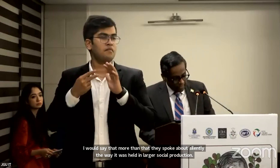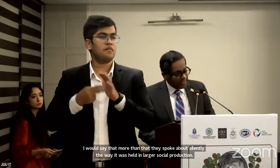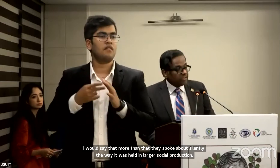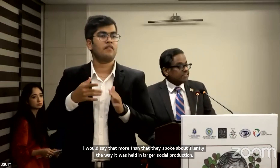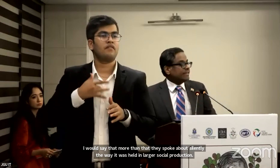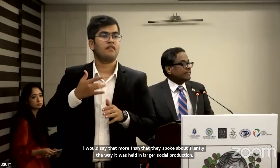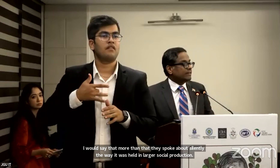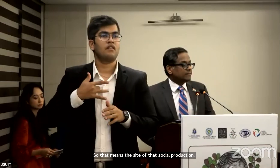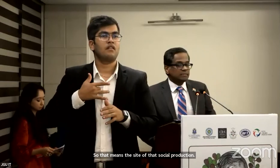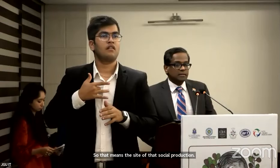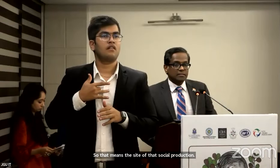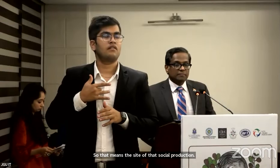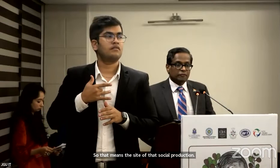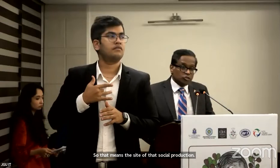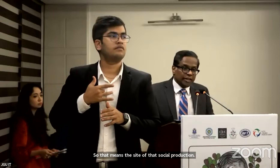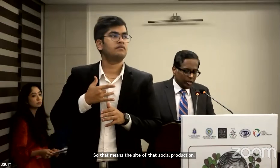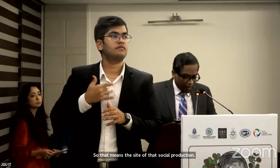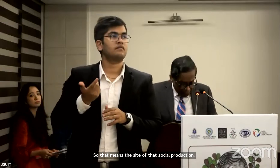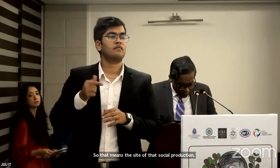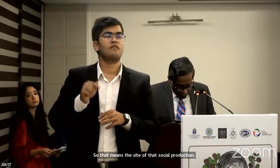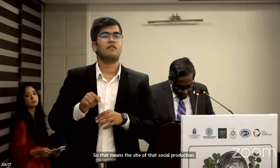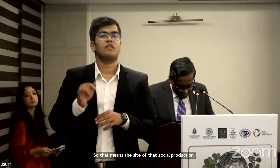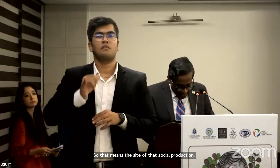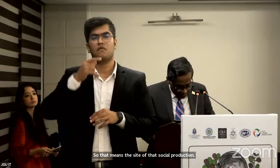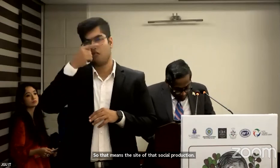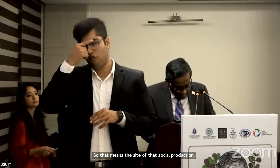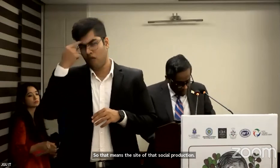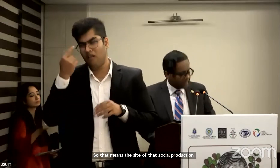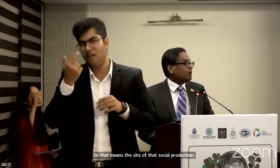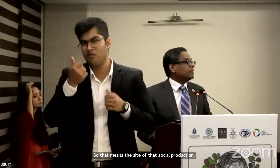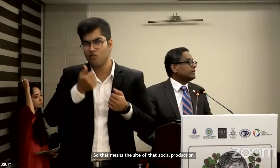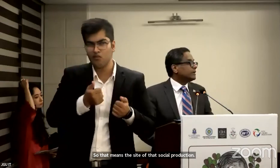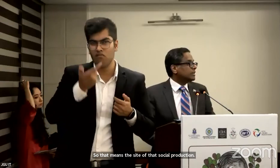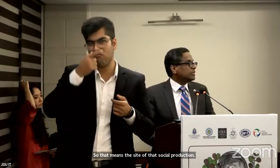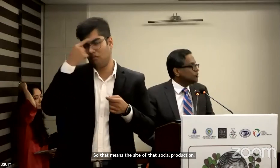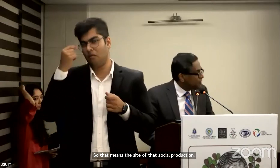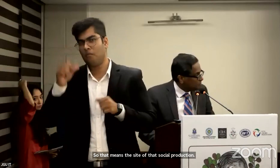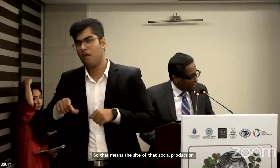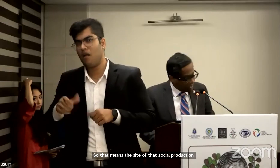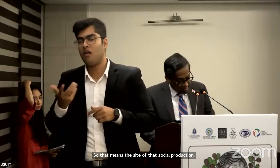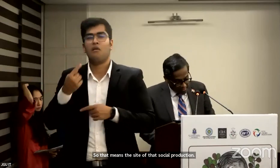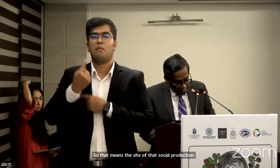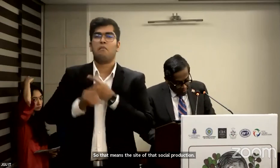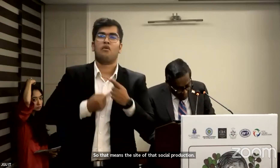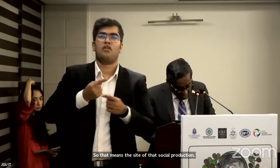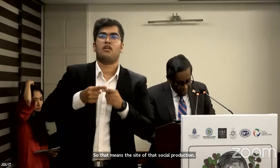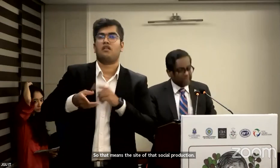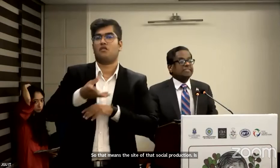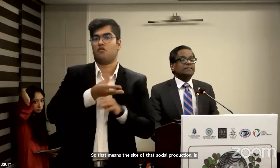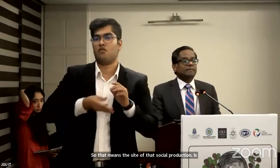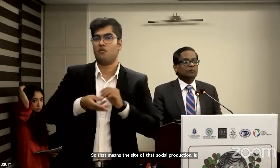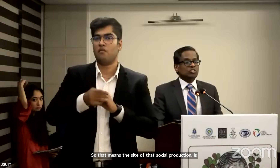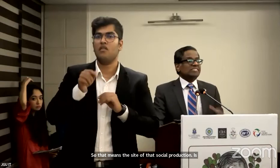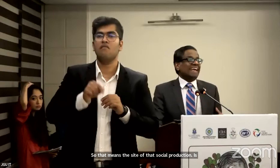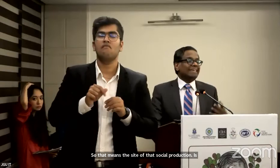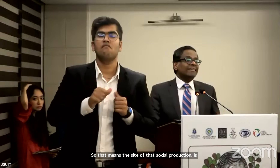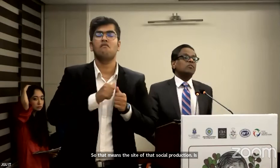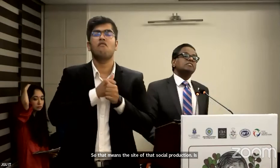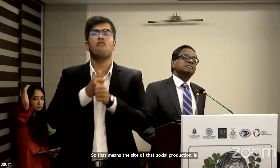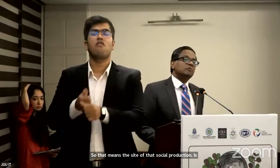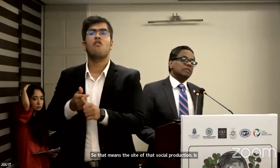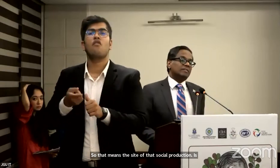production is, fortunately or unfortunately, the political economy, driven by the rationality, which is